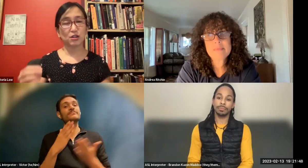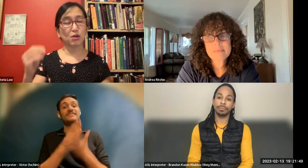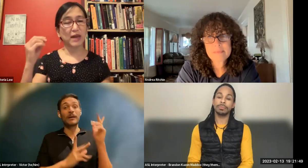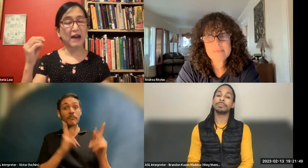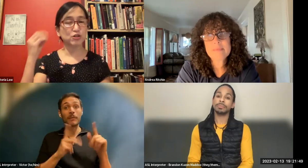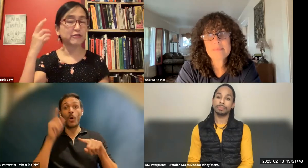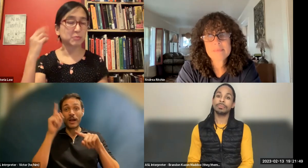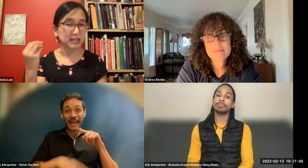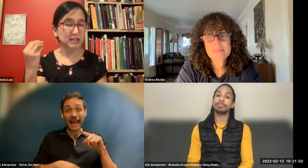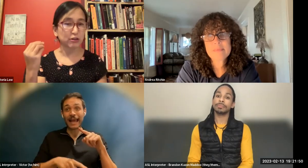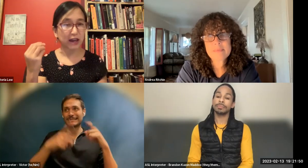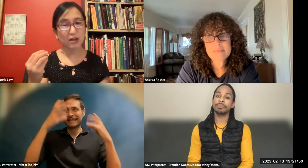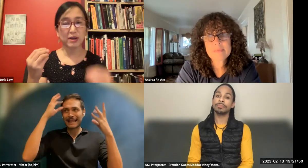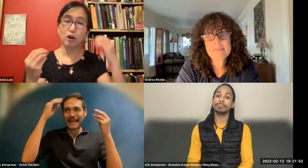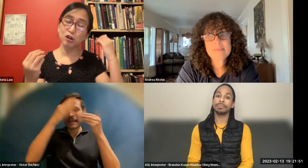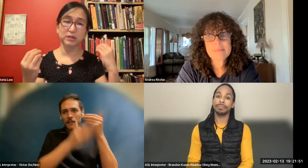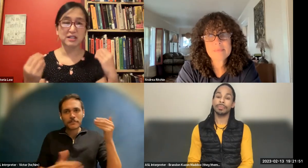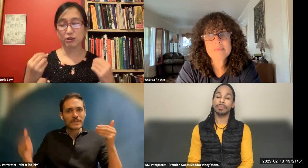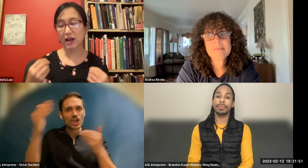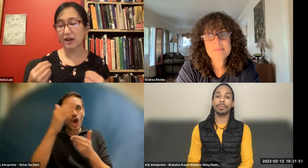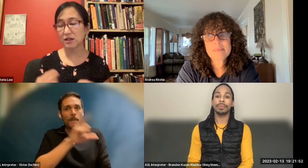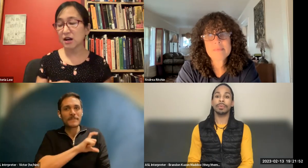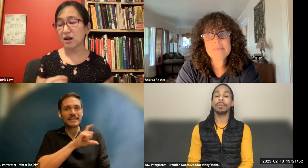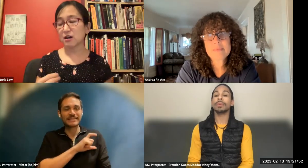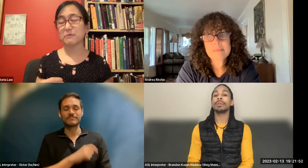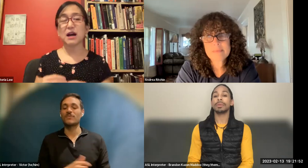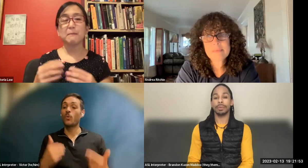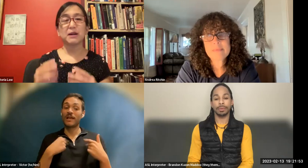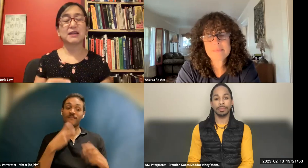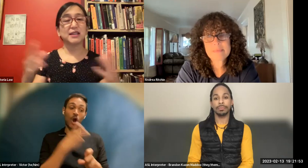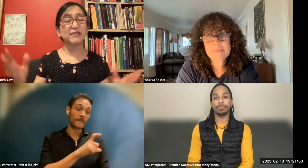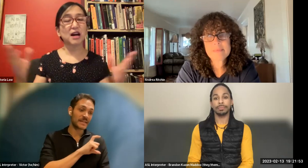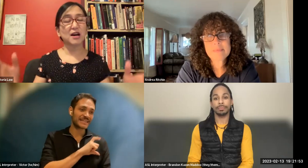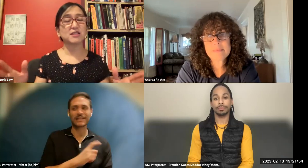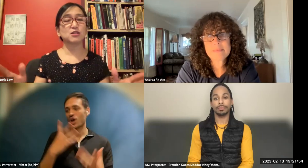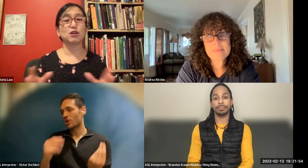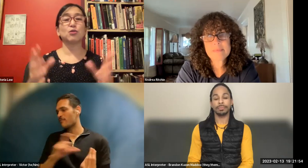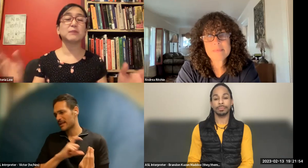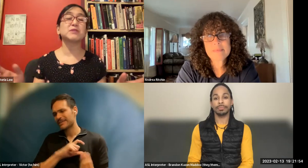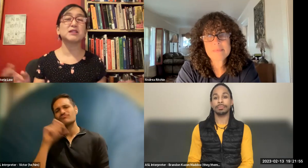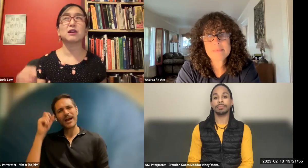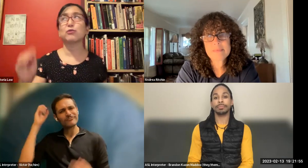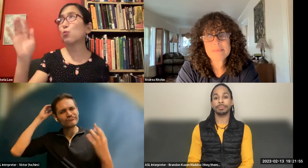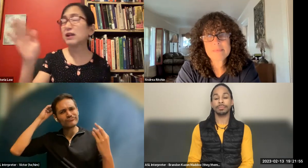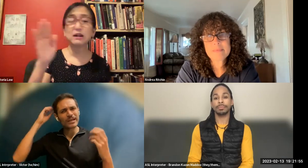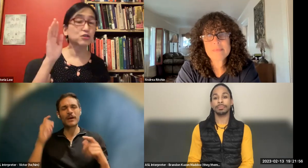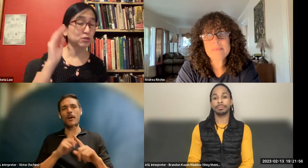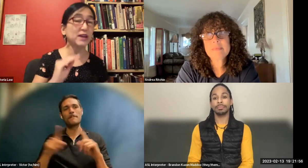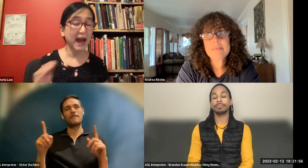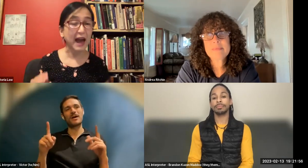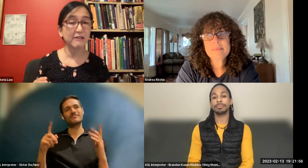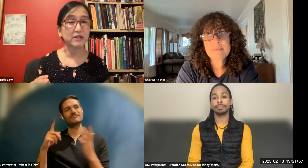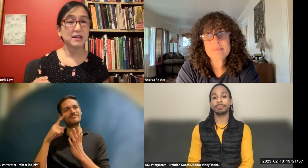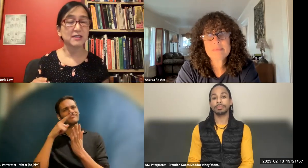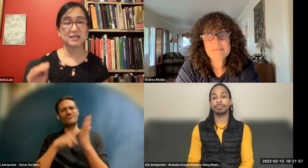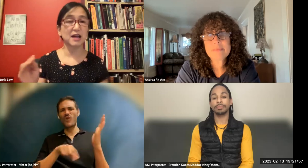policing. We have soft police in our head. We have hard police in our head. But it gives us, glimpses of what else could